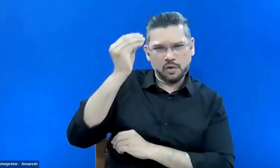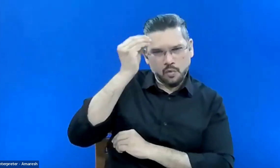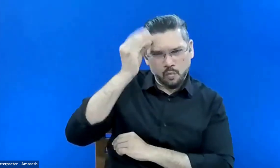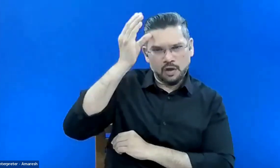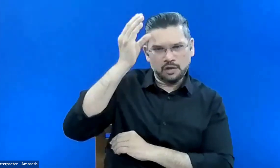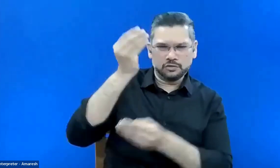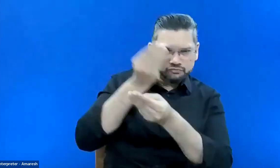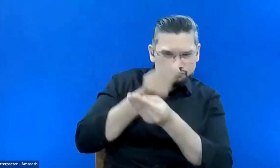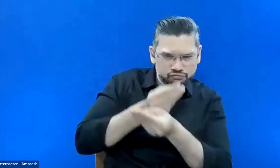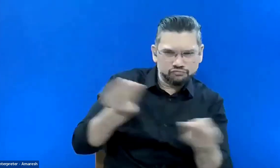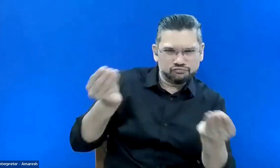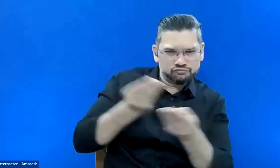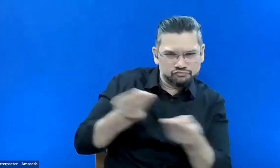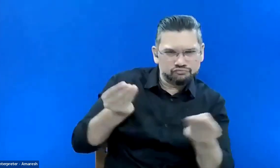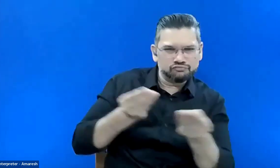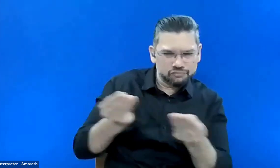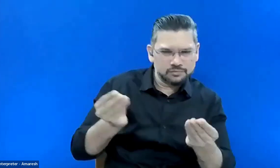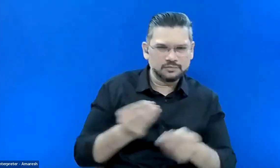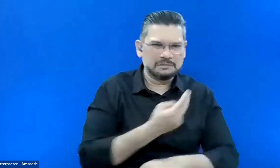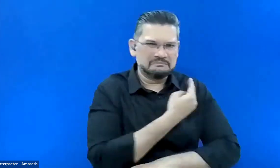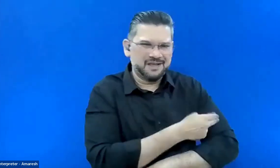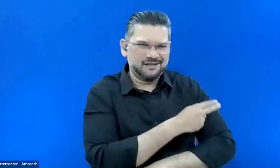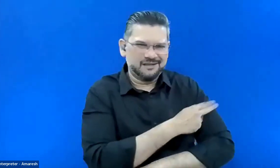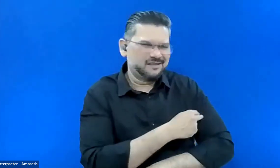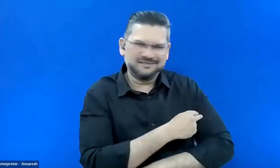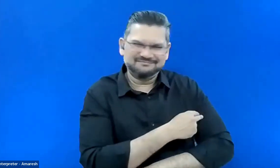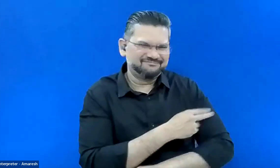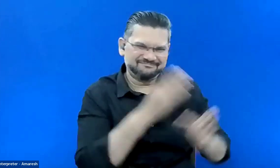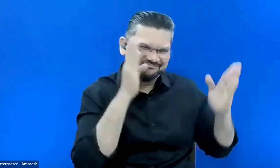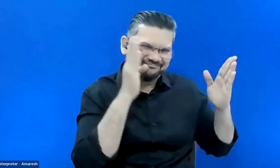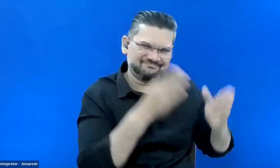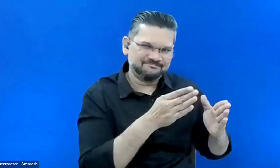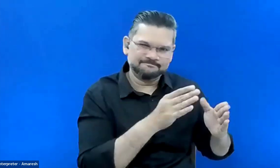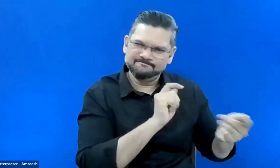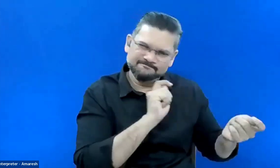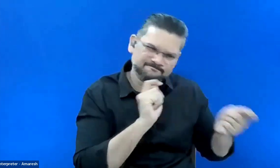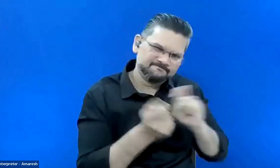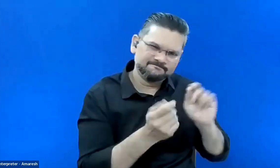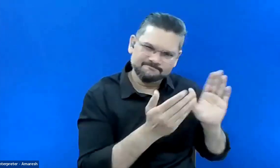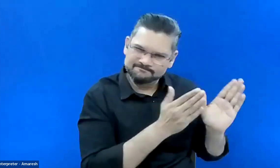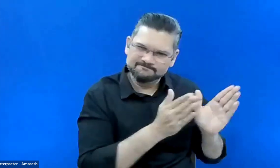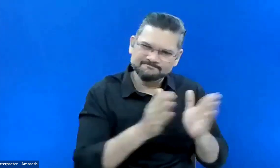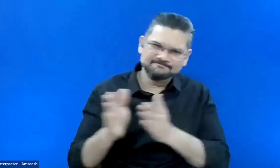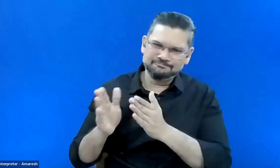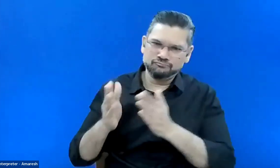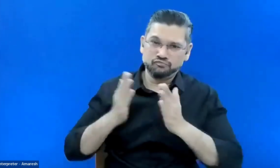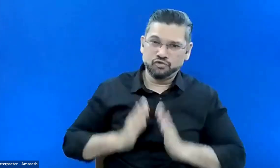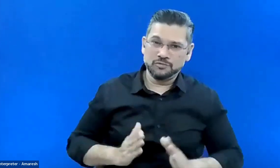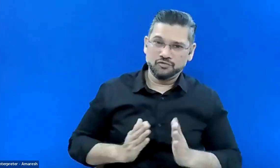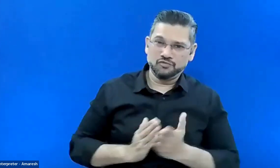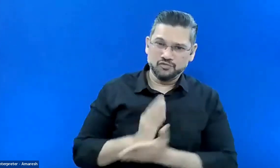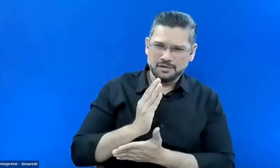the medical model to the human rights model. So there's still some,